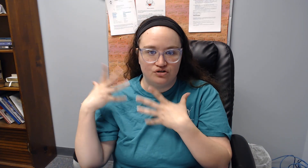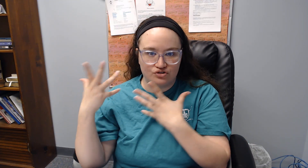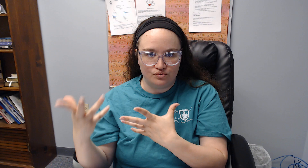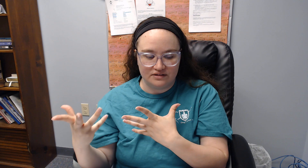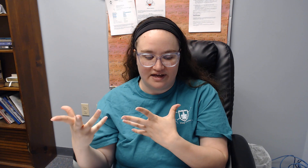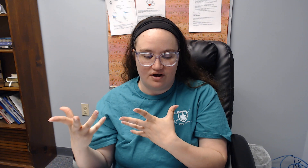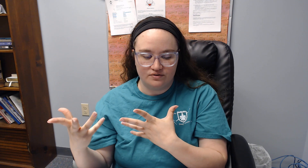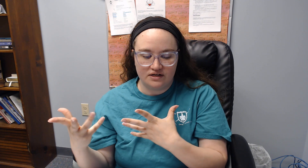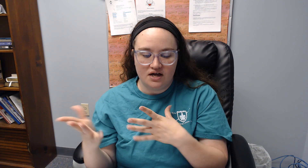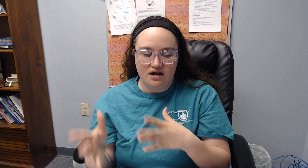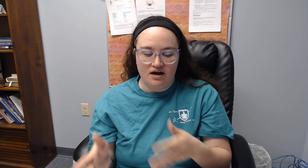too loud.